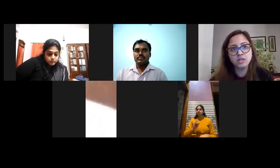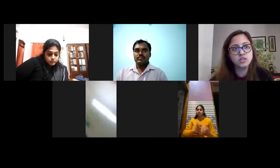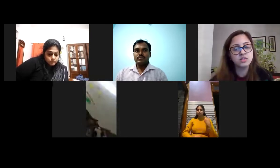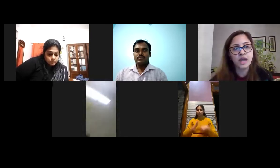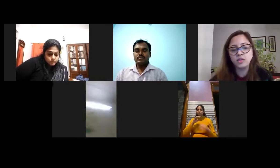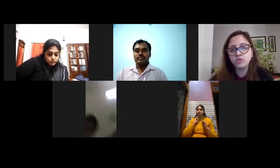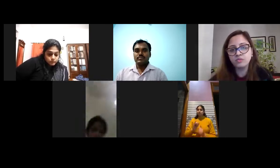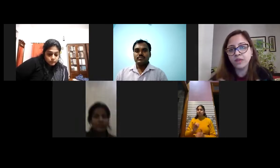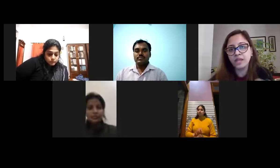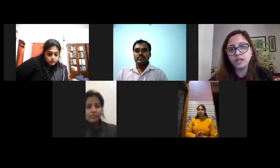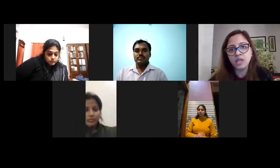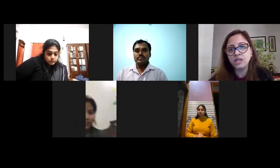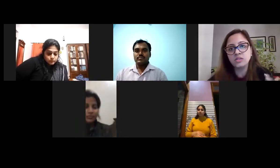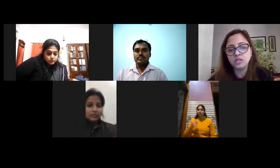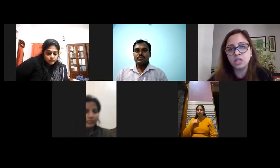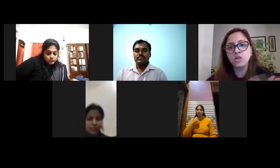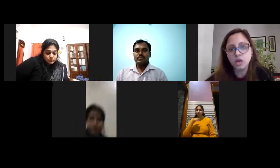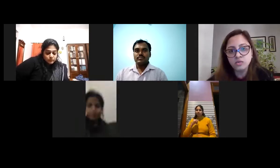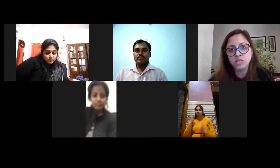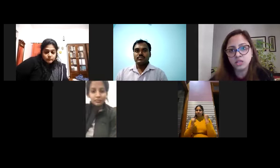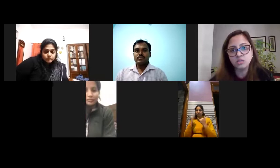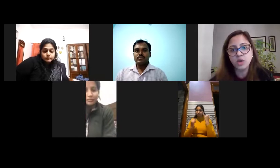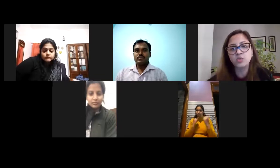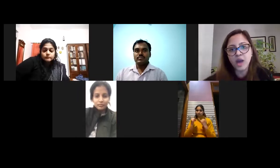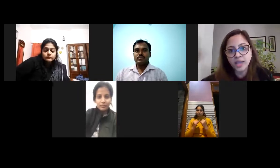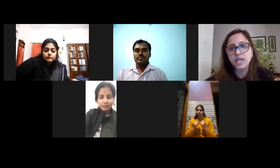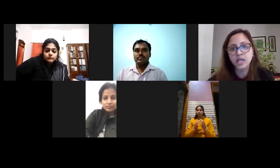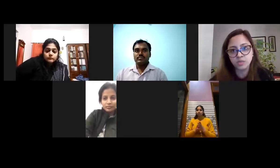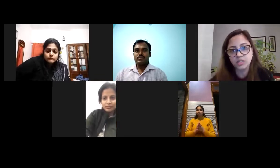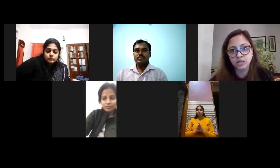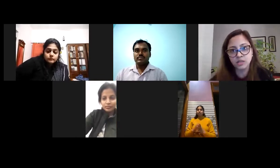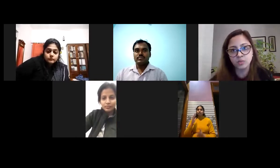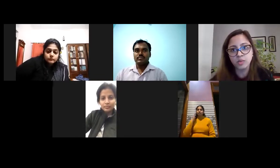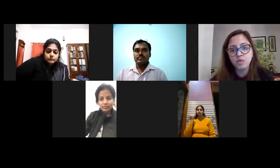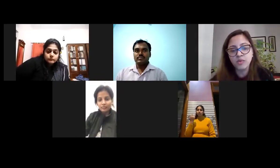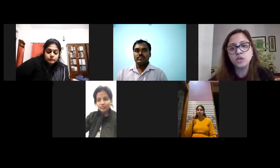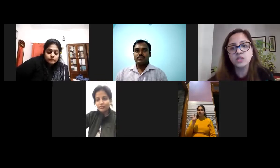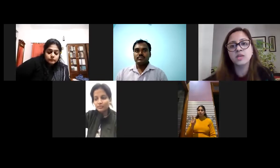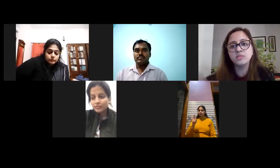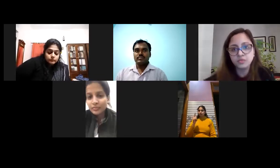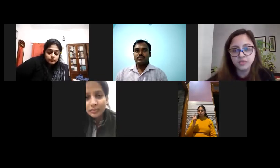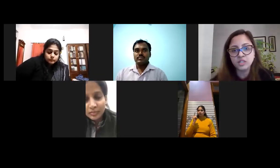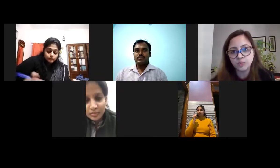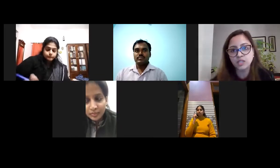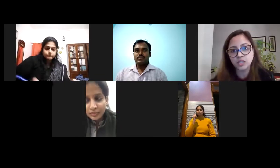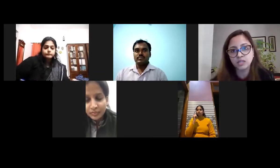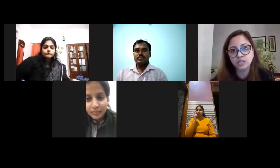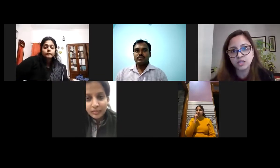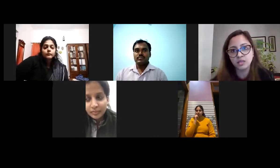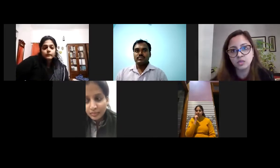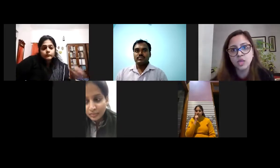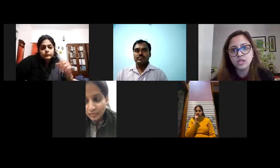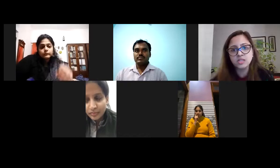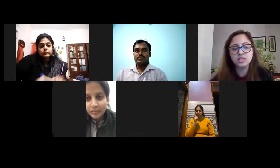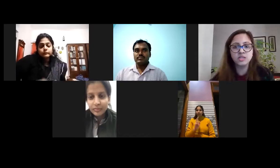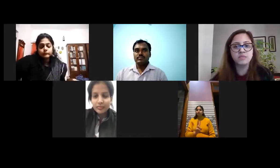And I don't find any sustained conversation about why that particular room, why not some different space that is